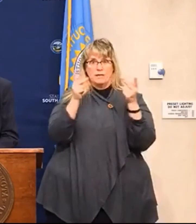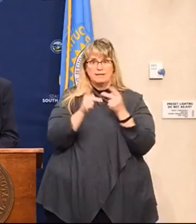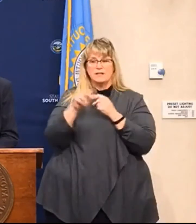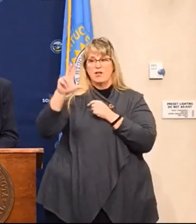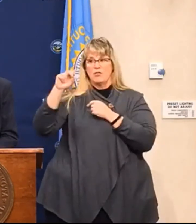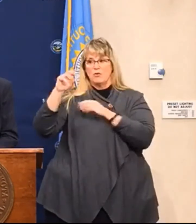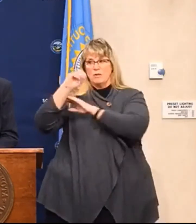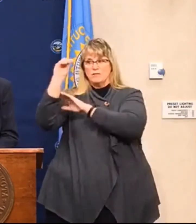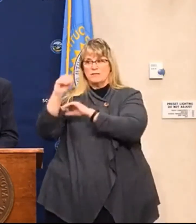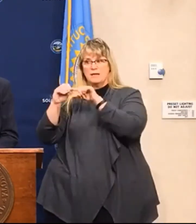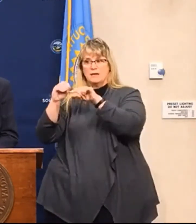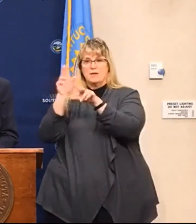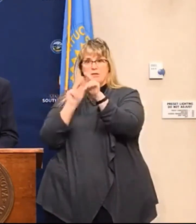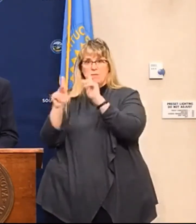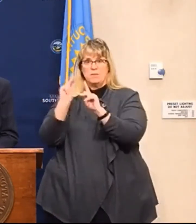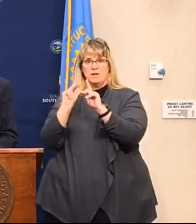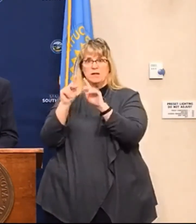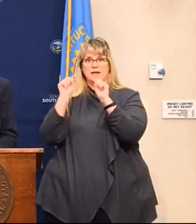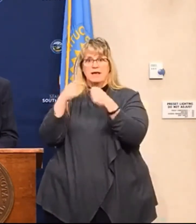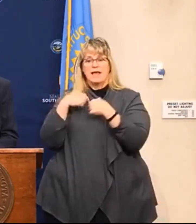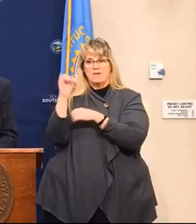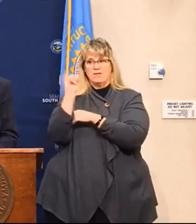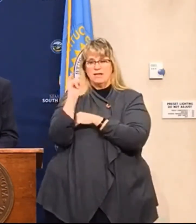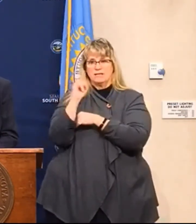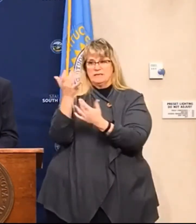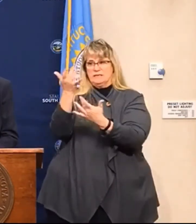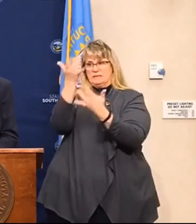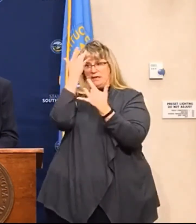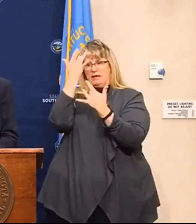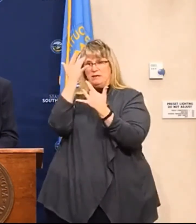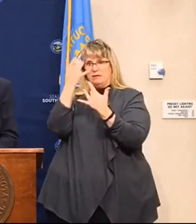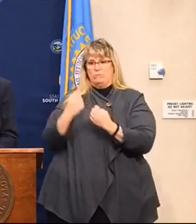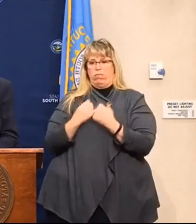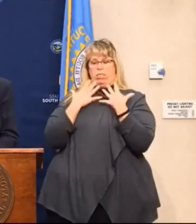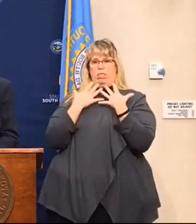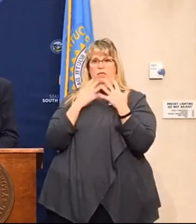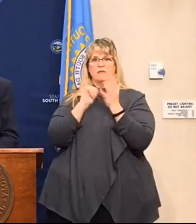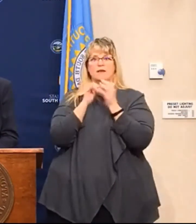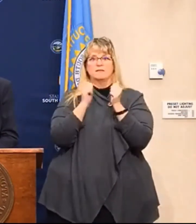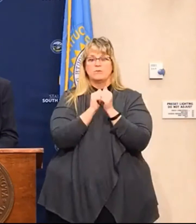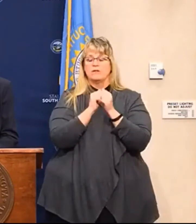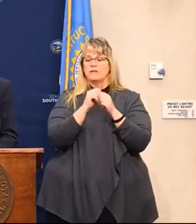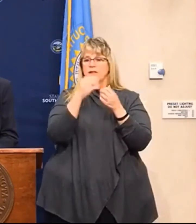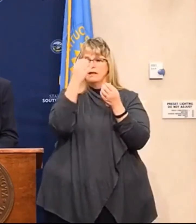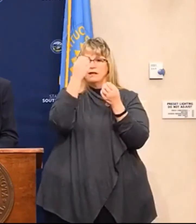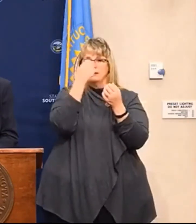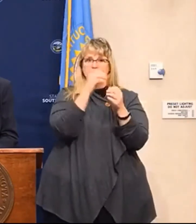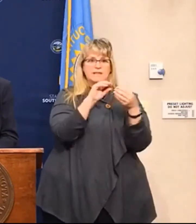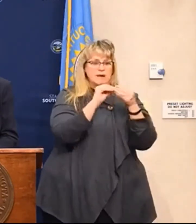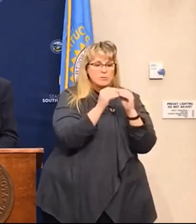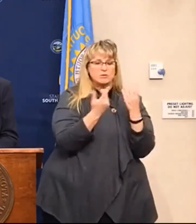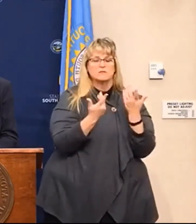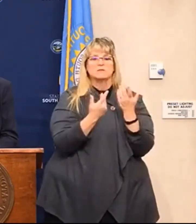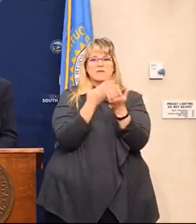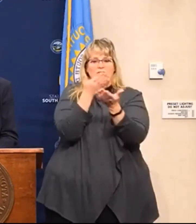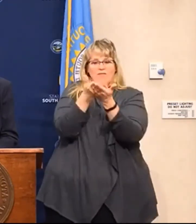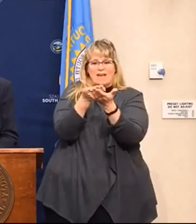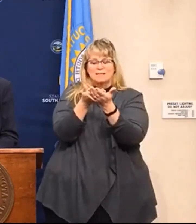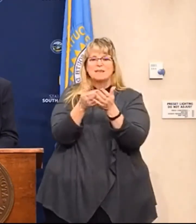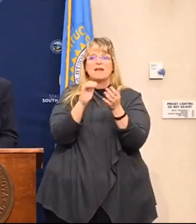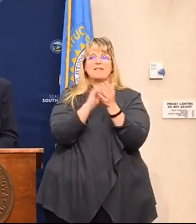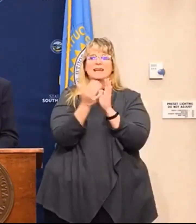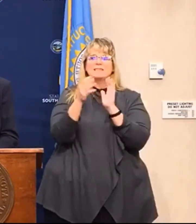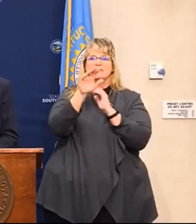of our population could get infected. That is based on data, that's based on facts, that is literally tens